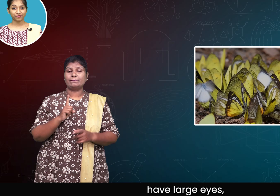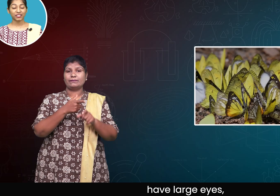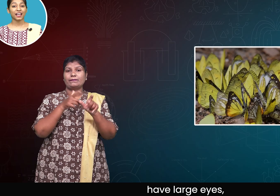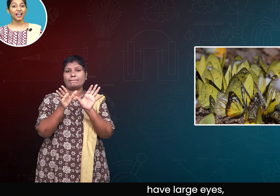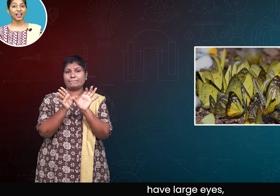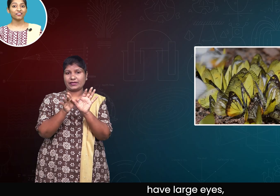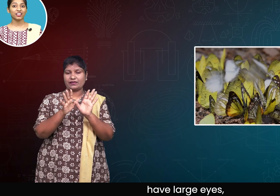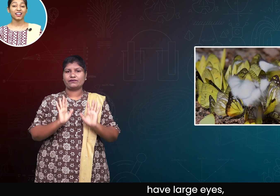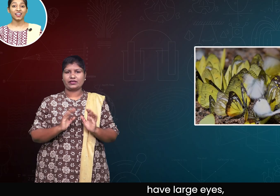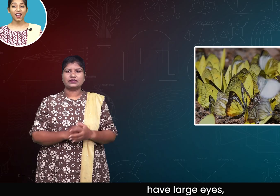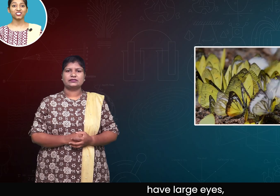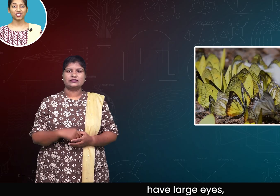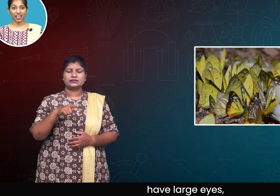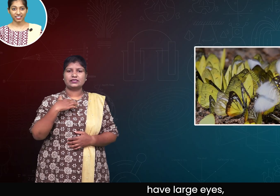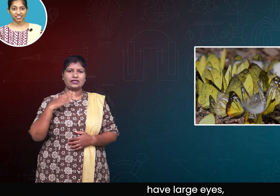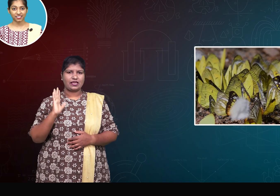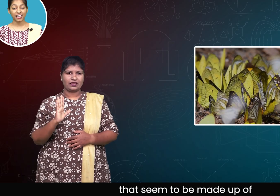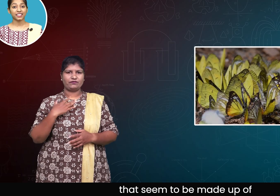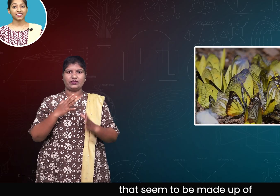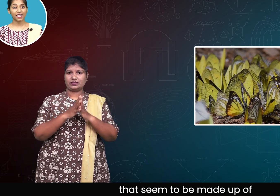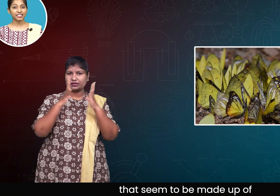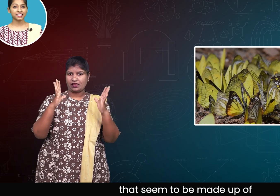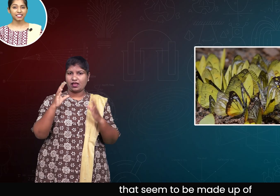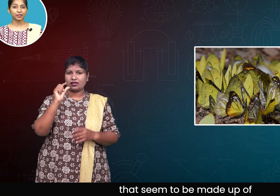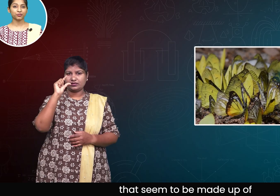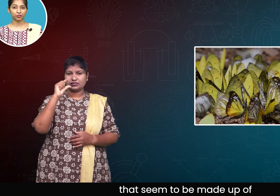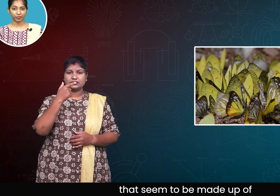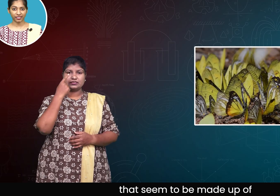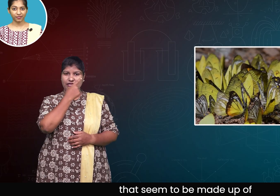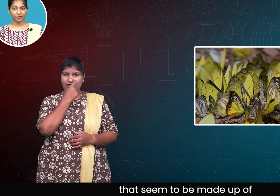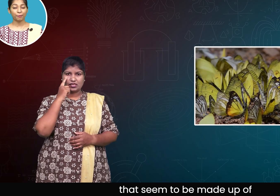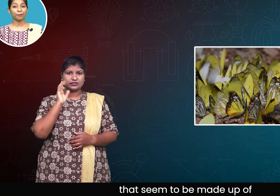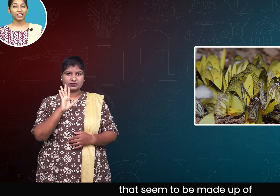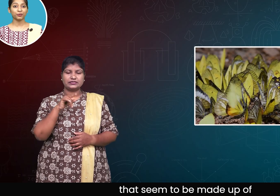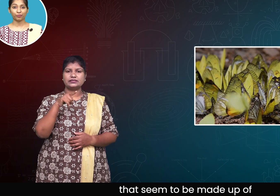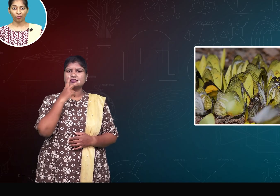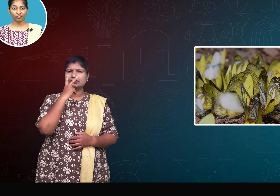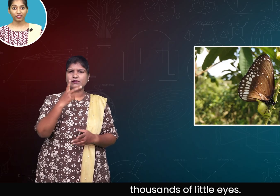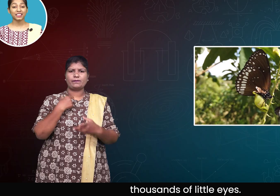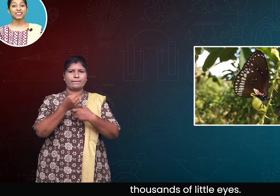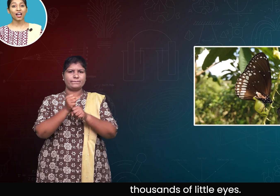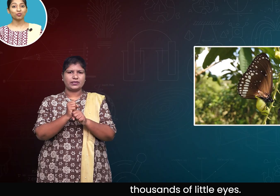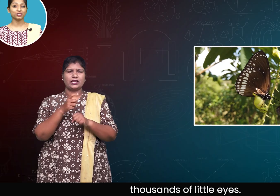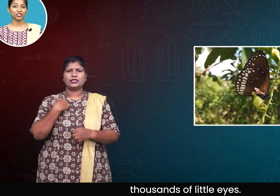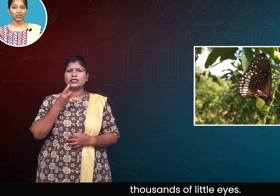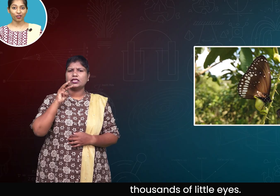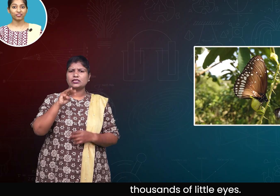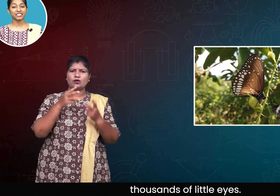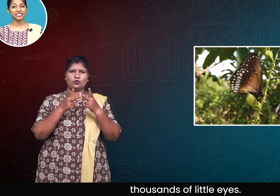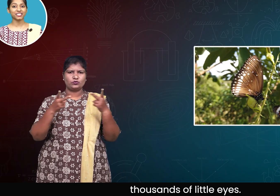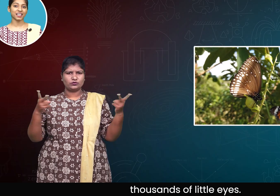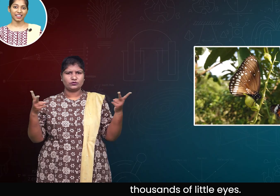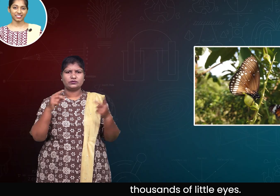Butterflies have large eyes that seem to be made up of thousands